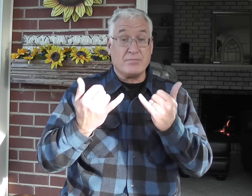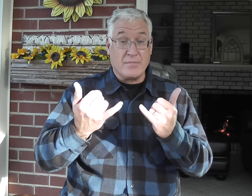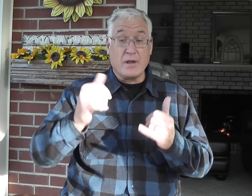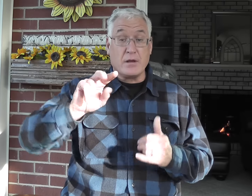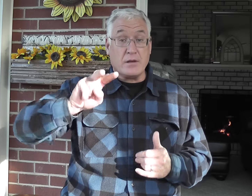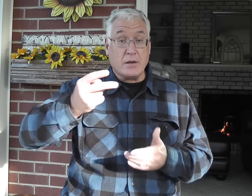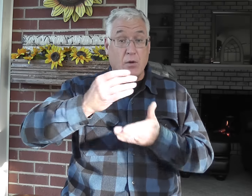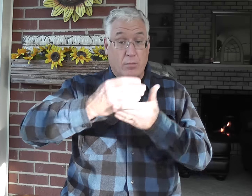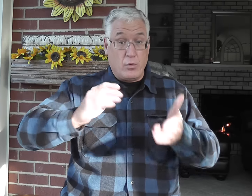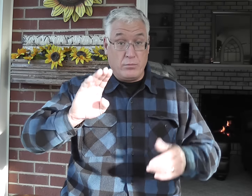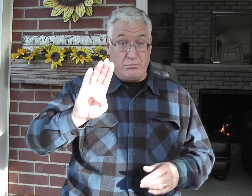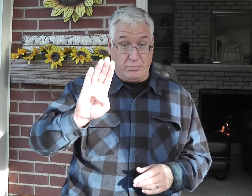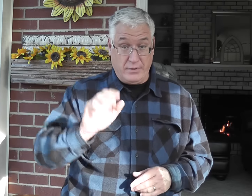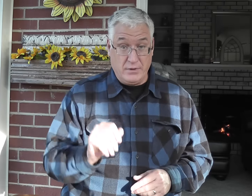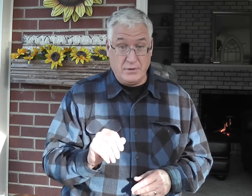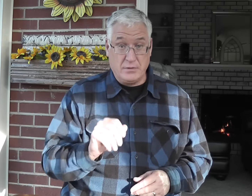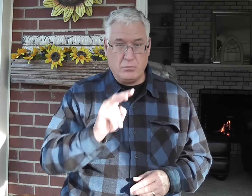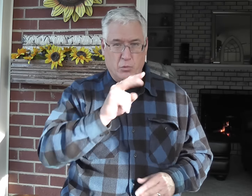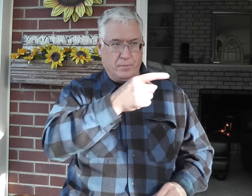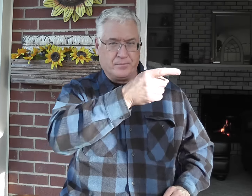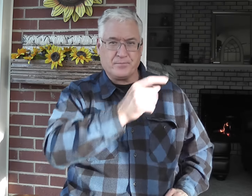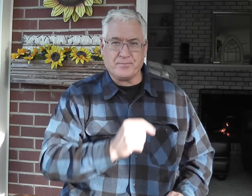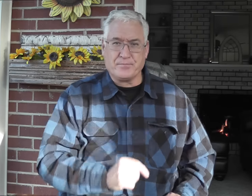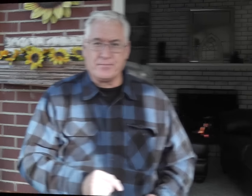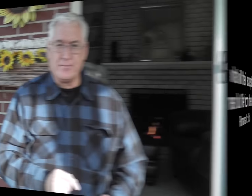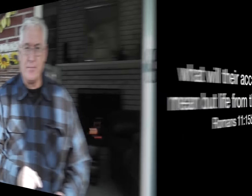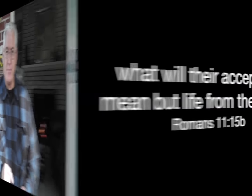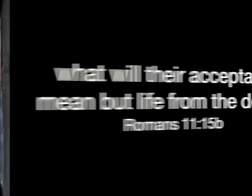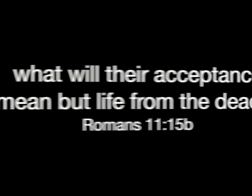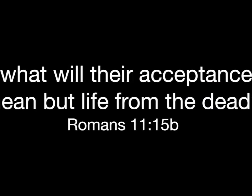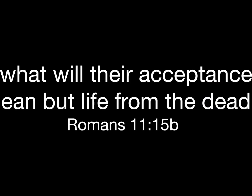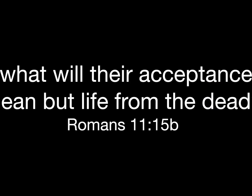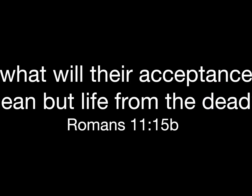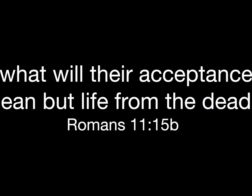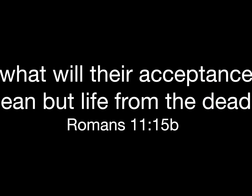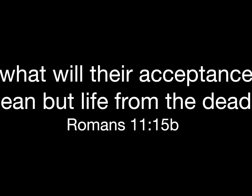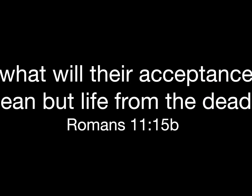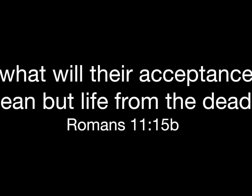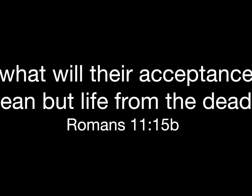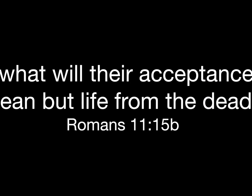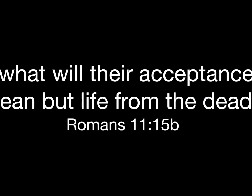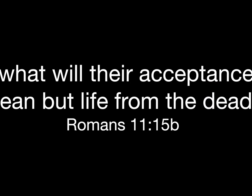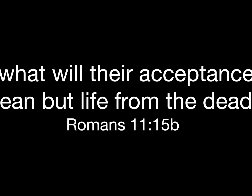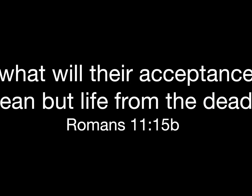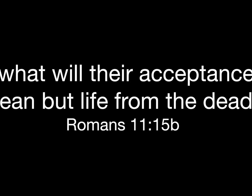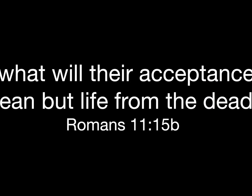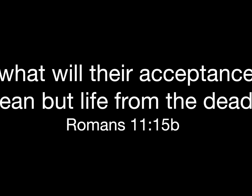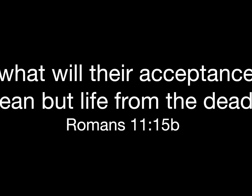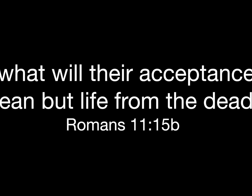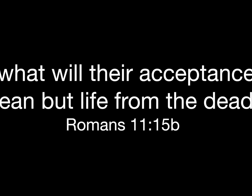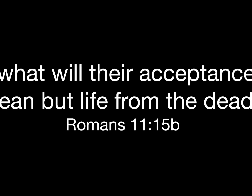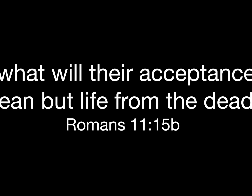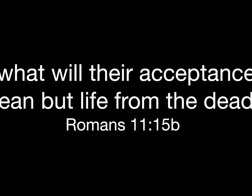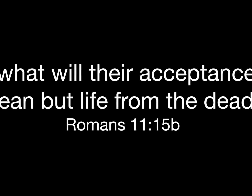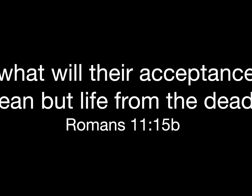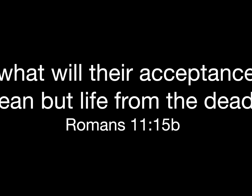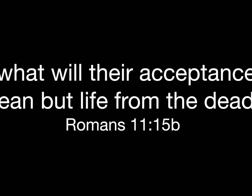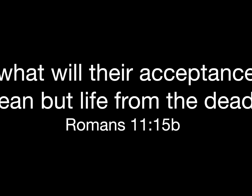Now, for the second part of verse 15. What will their acceptance mean but life from the dead?